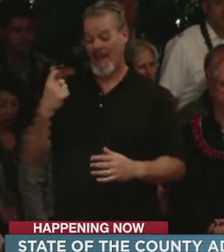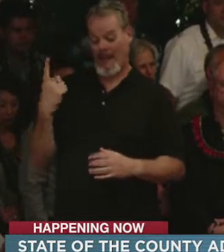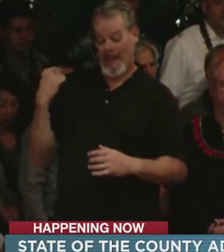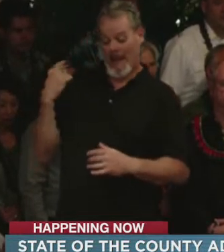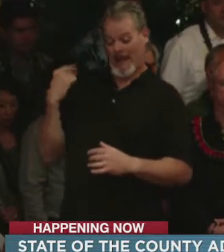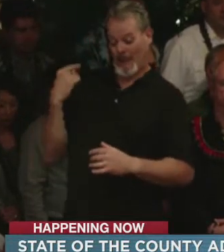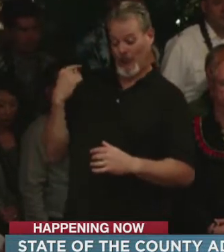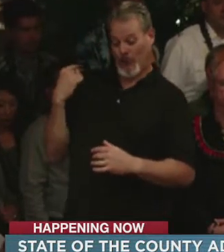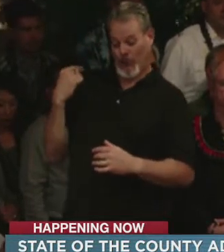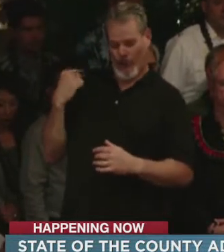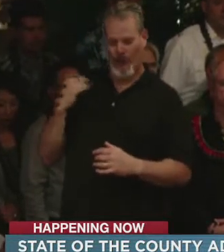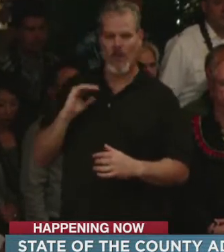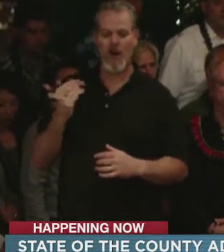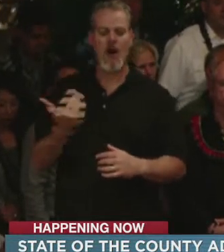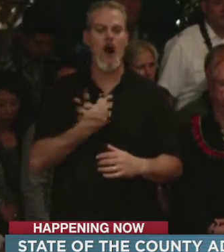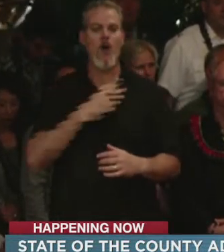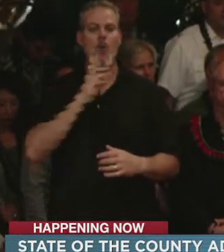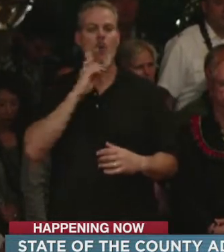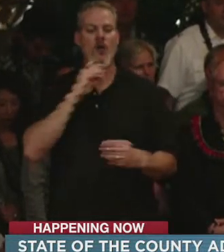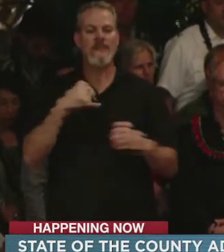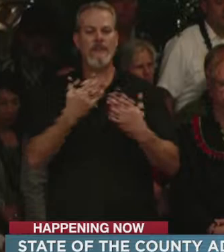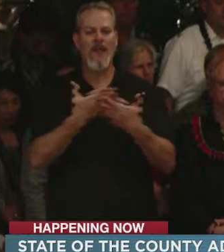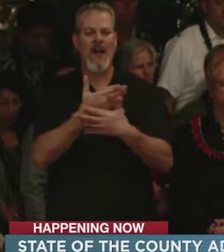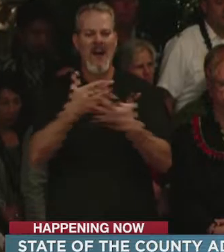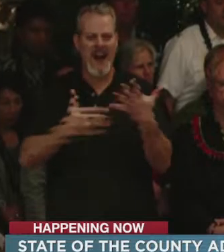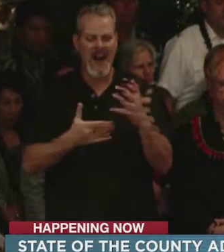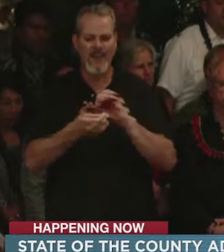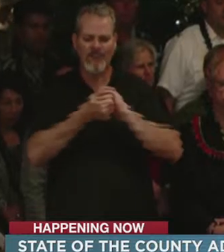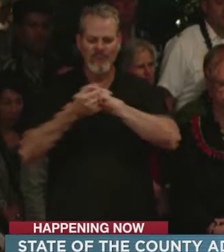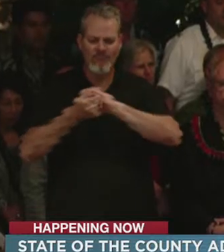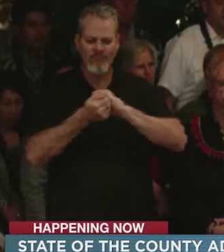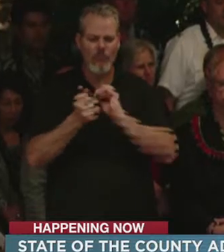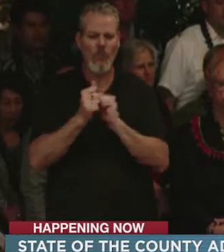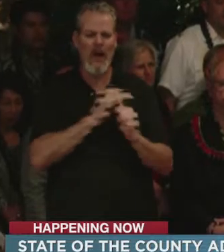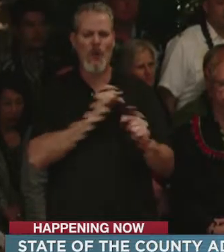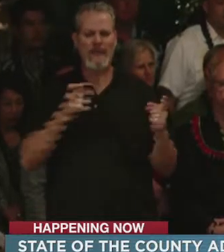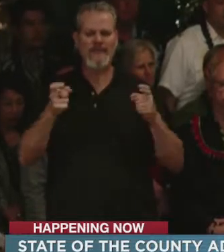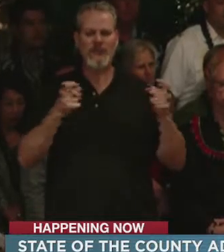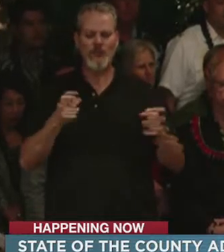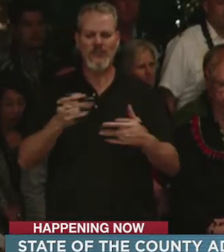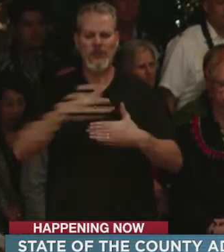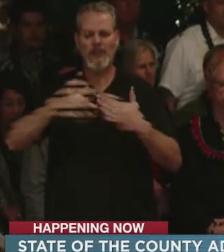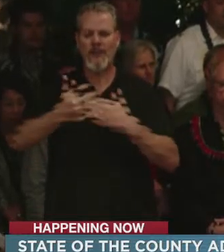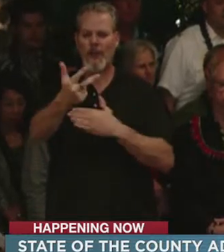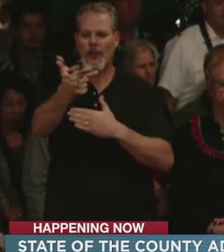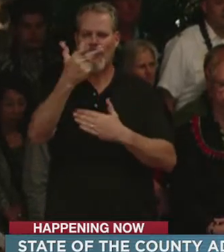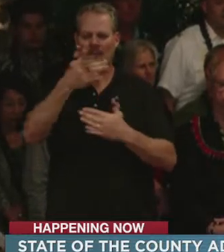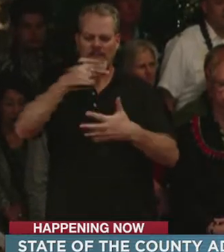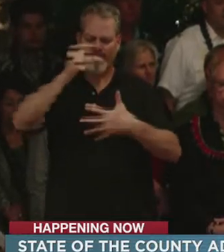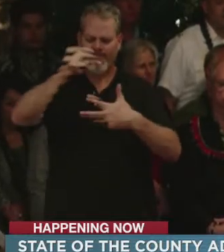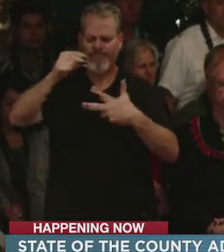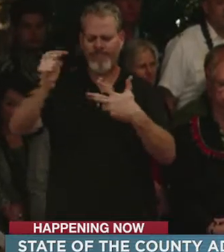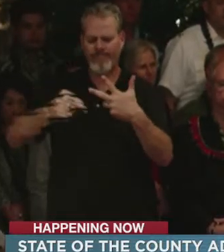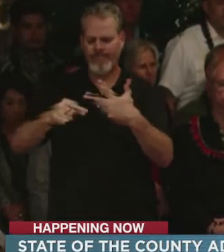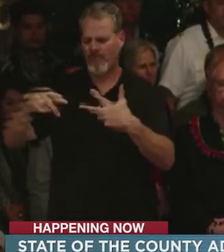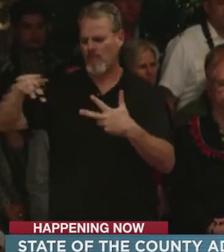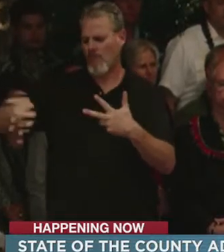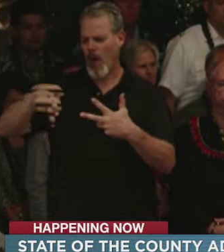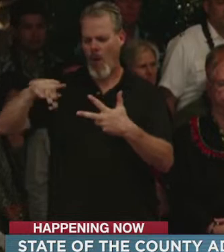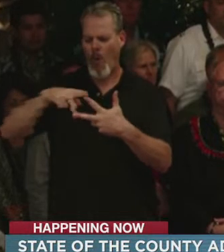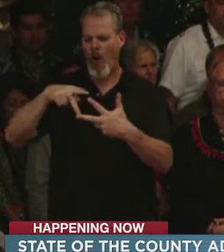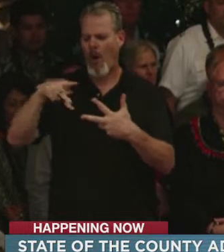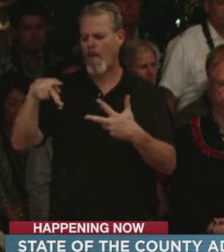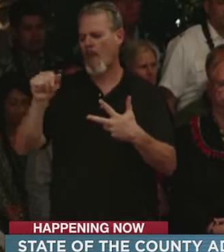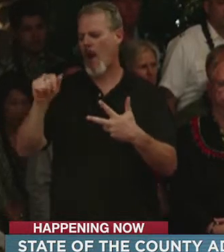Chief Engineer Keith Okamoto, in conjunction with our administration, completed 3 critical projects, Pahoa,